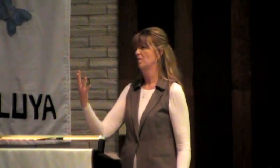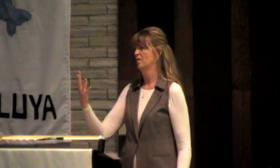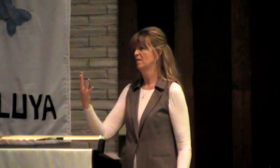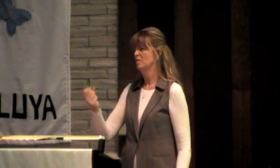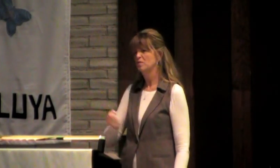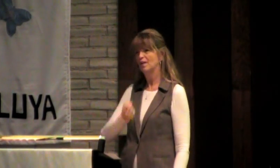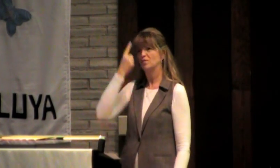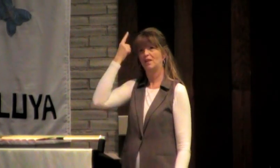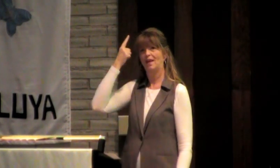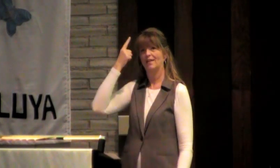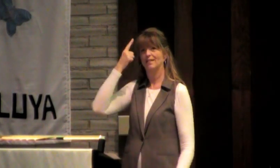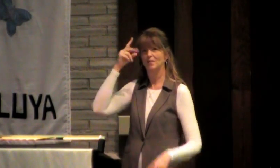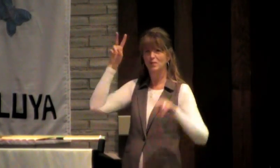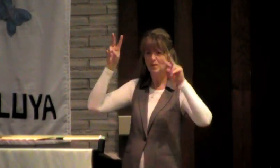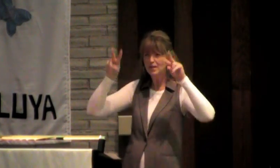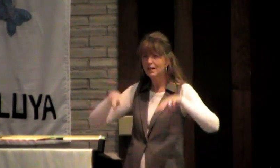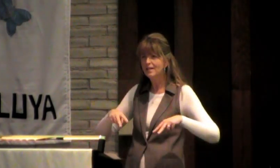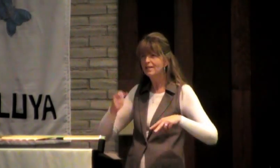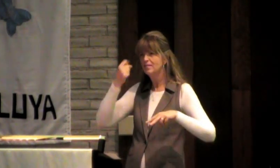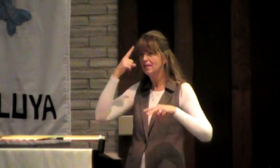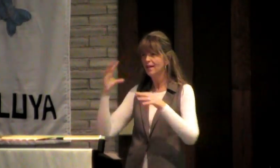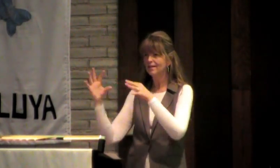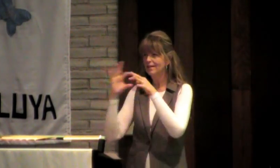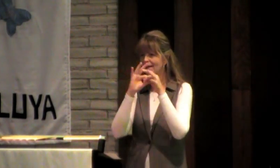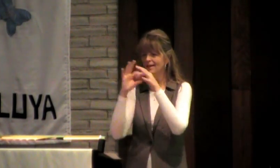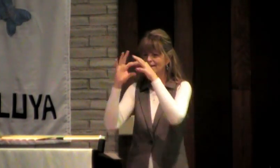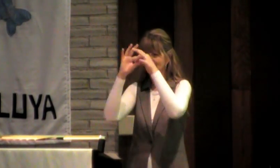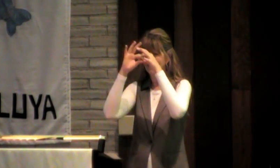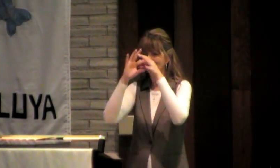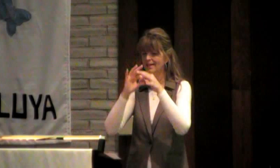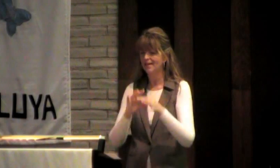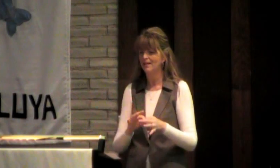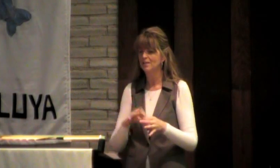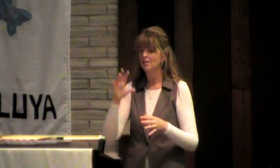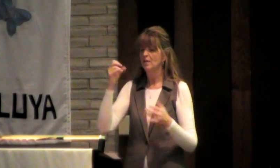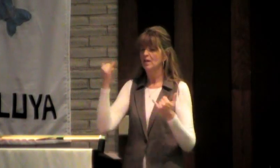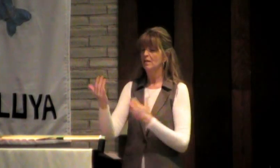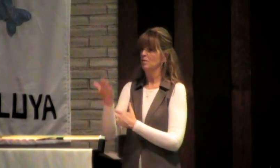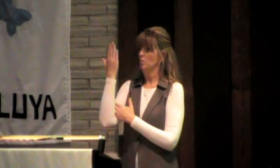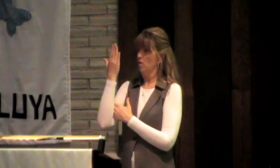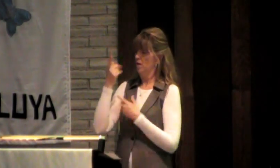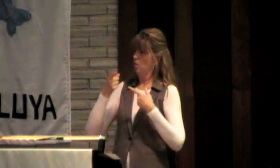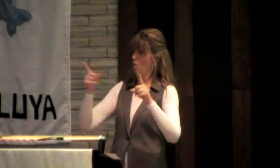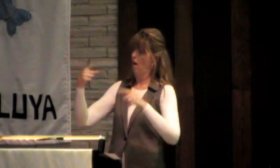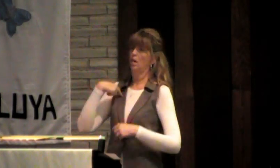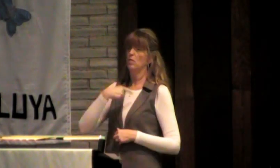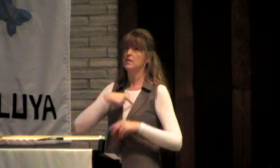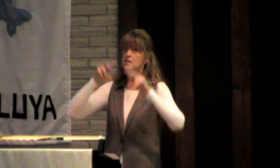and it's very beautiful to understand and to read and connect all that together. So this morning,